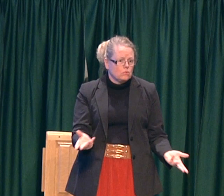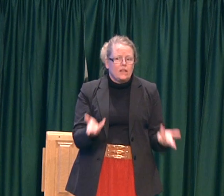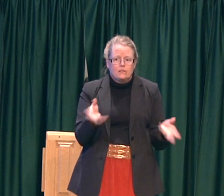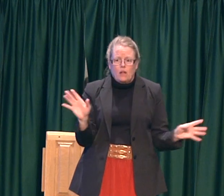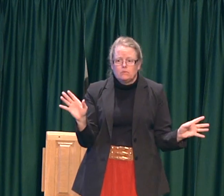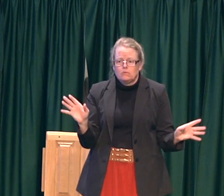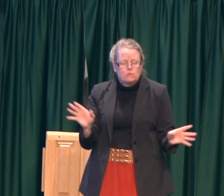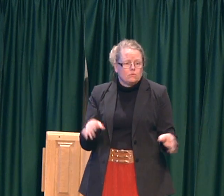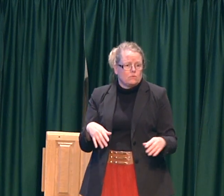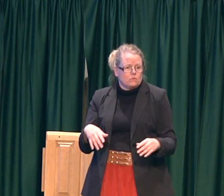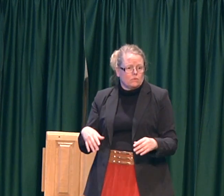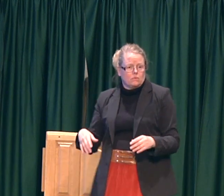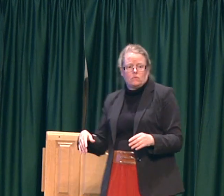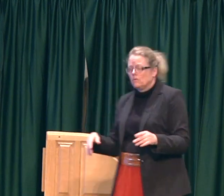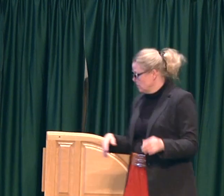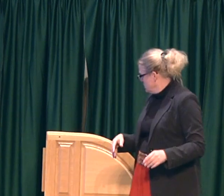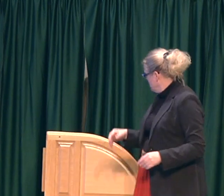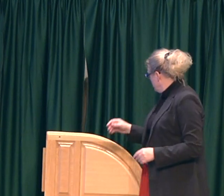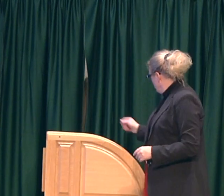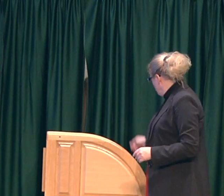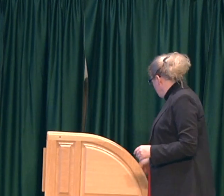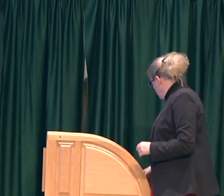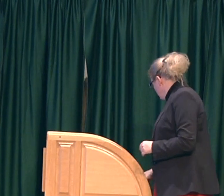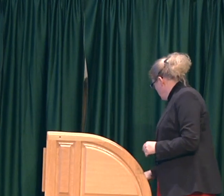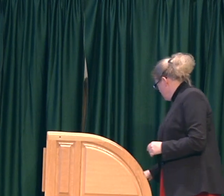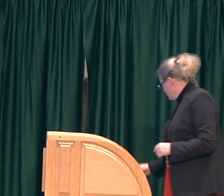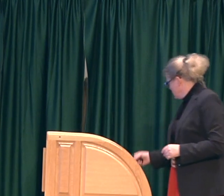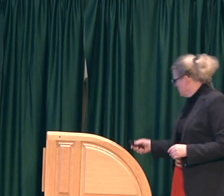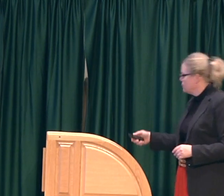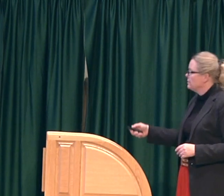then once the interpreter arrives, they disconnect from VRI.